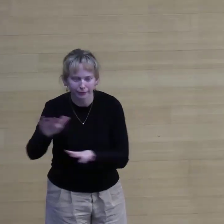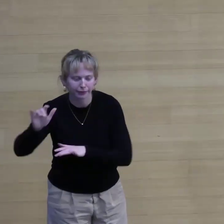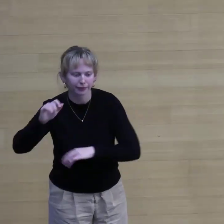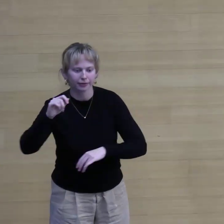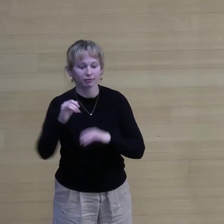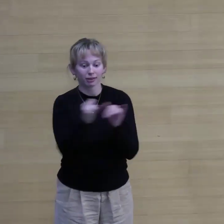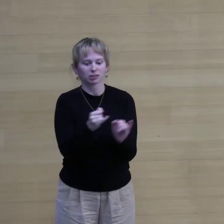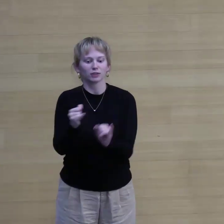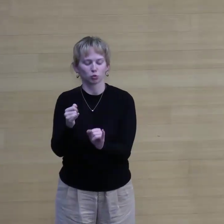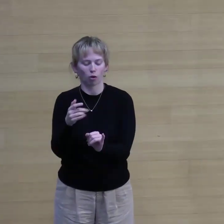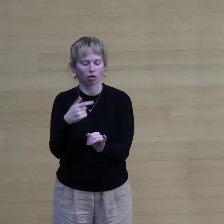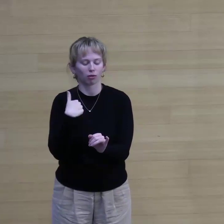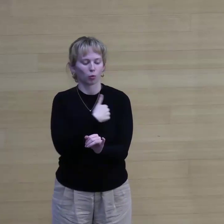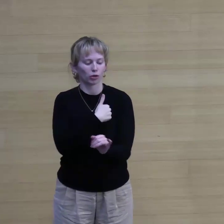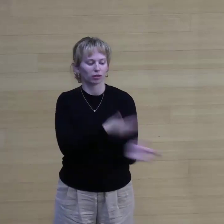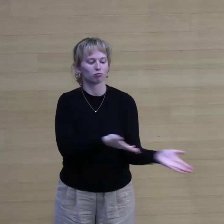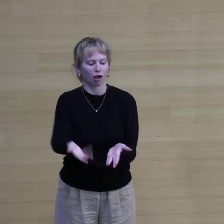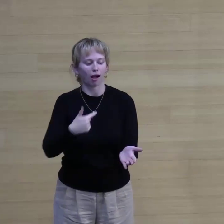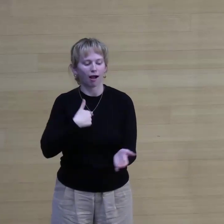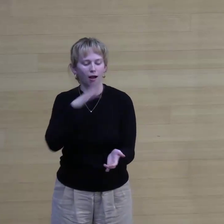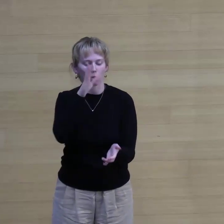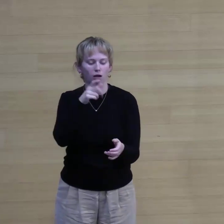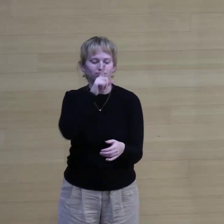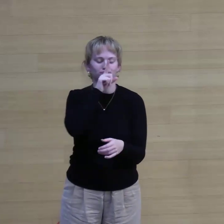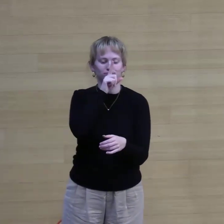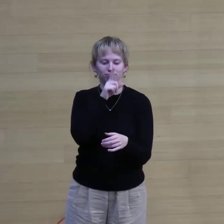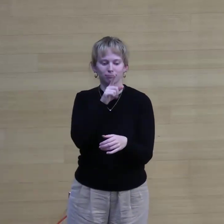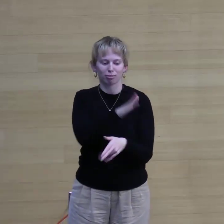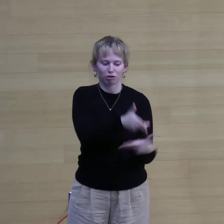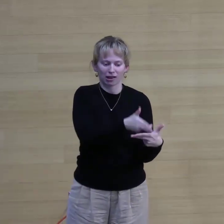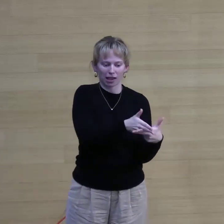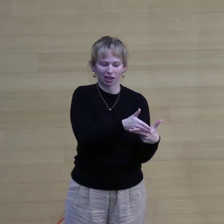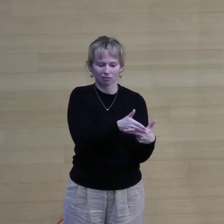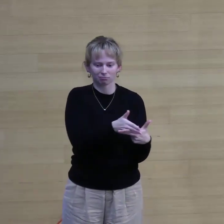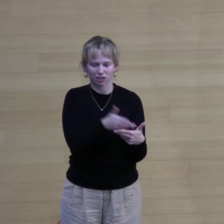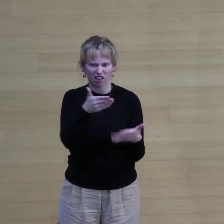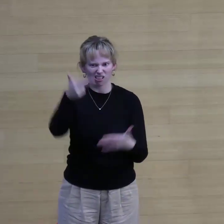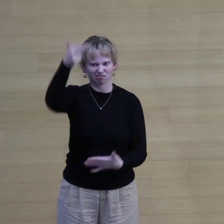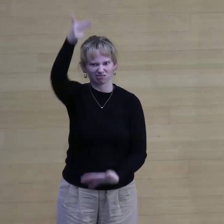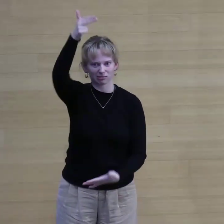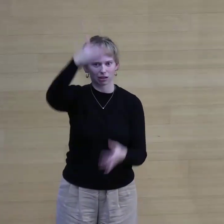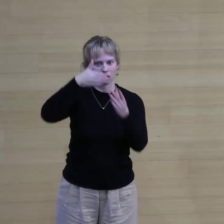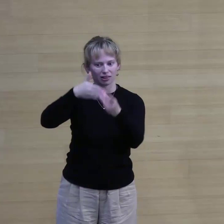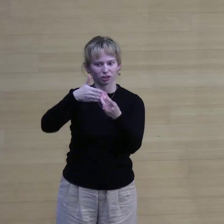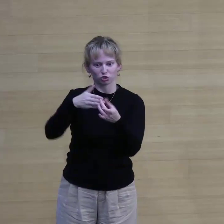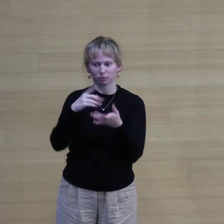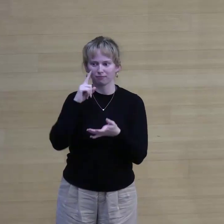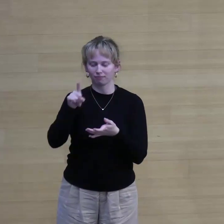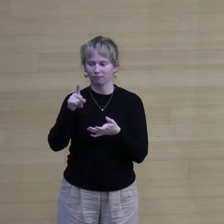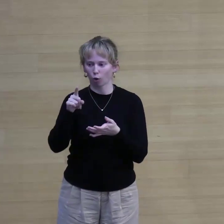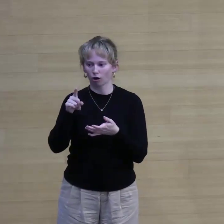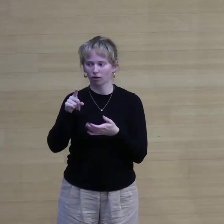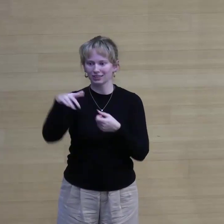the individual who we took, whose name I will allow to remain anonymous, is like high up in the leadership of